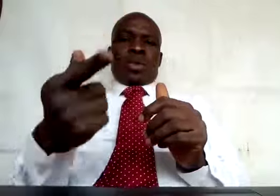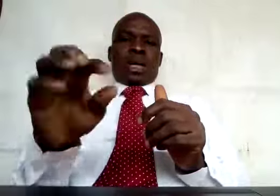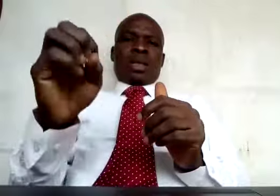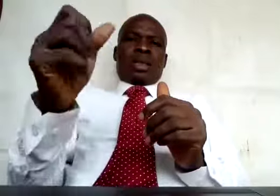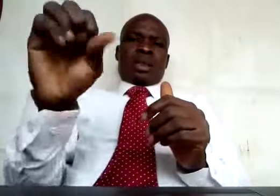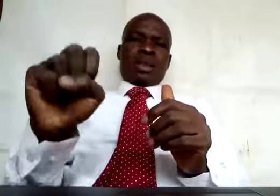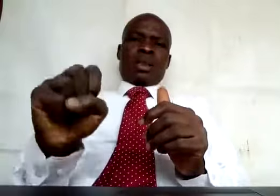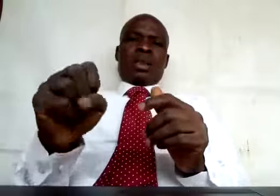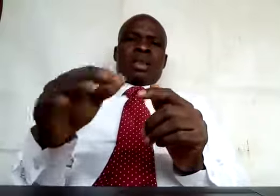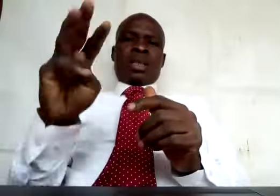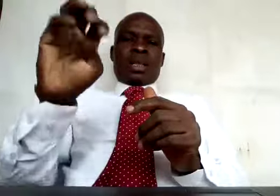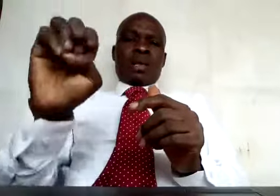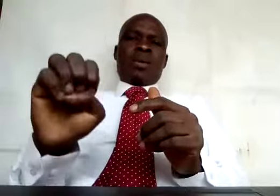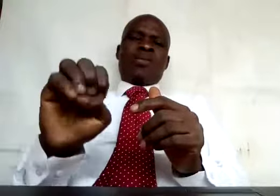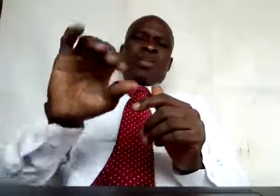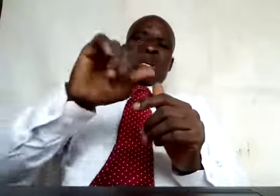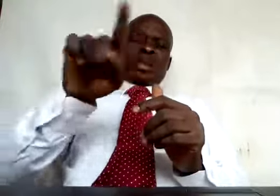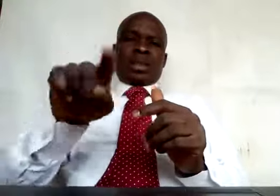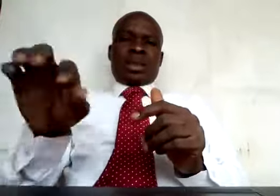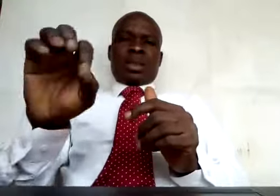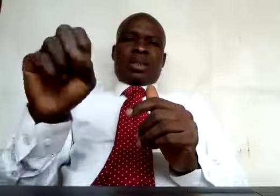neon, xenon, etc.